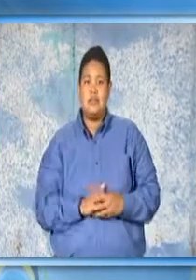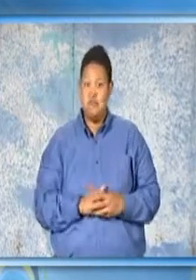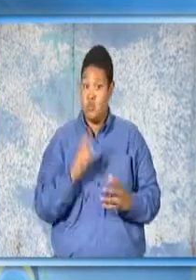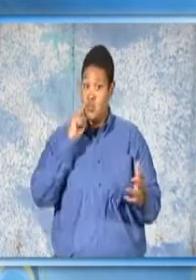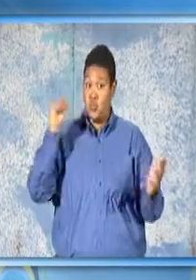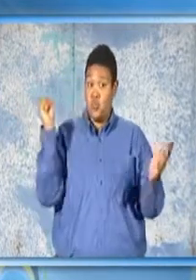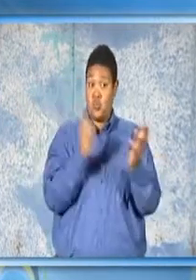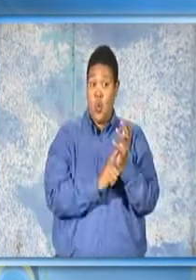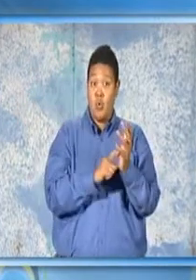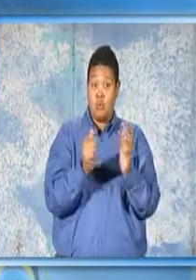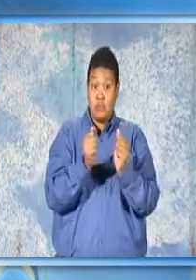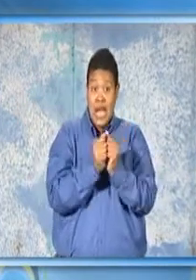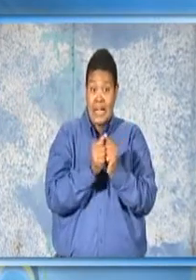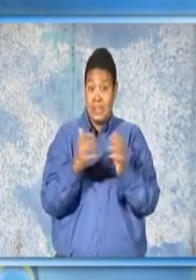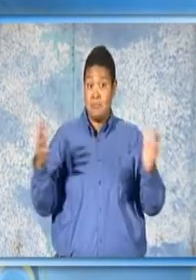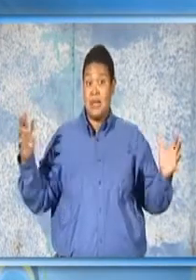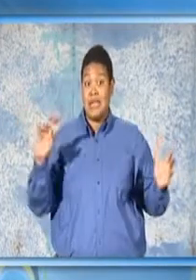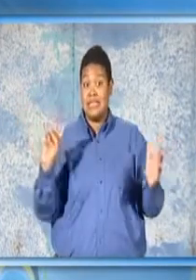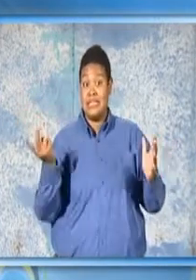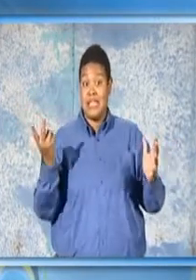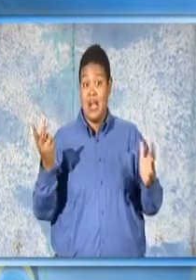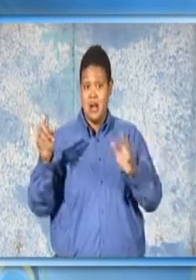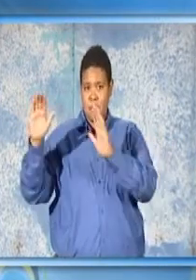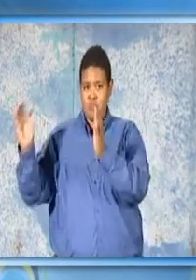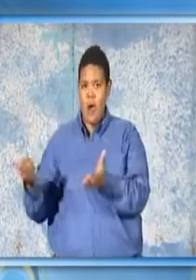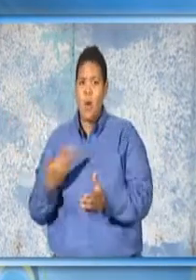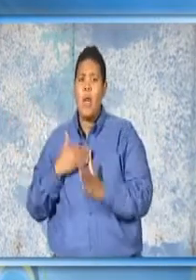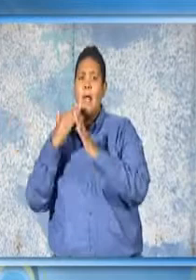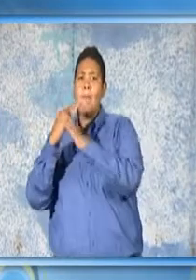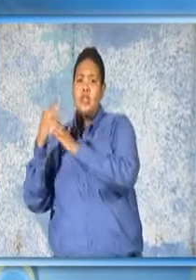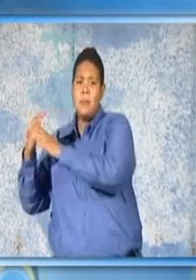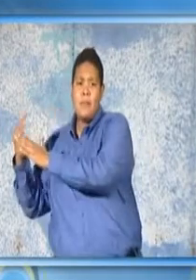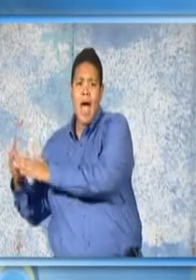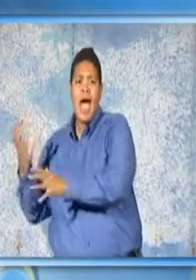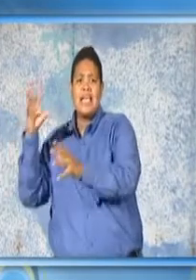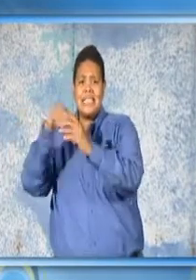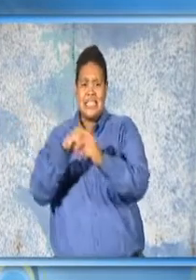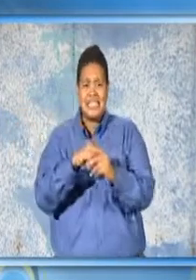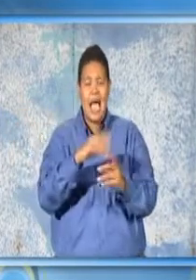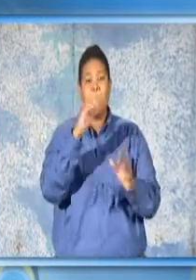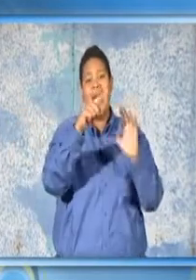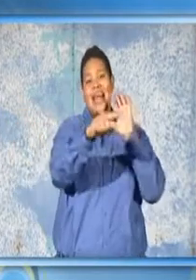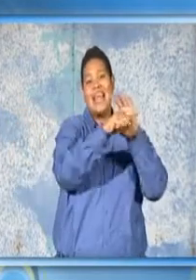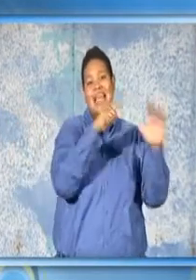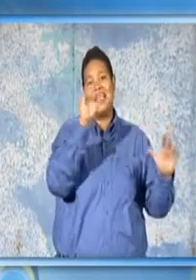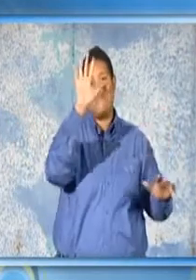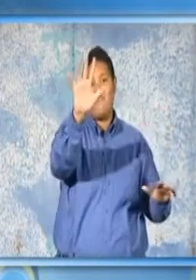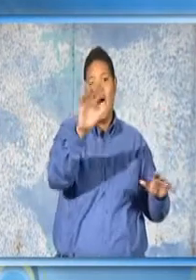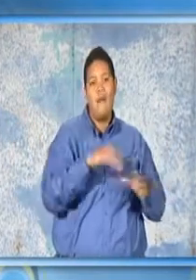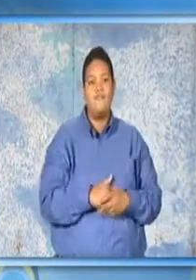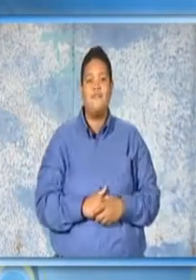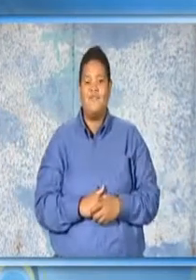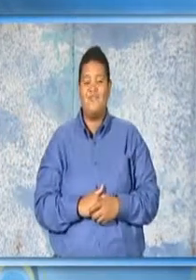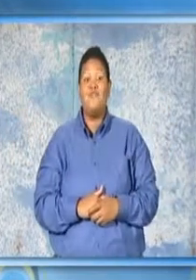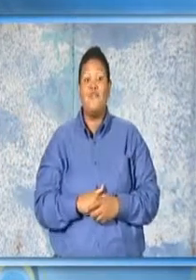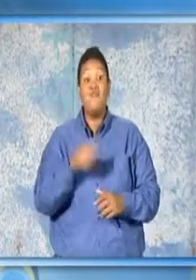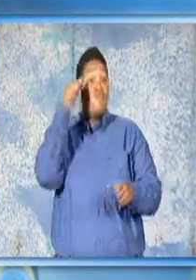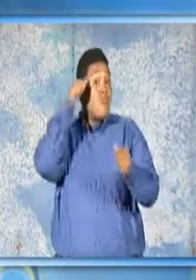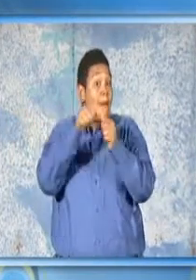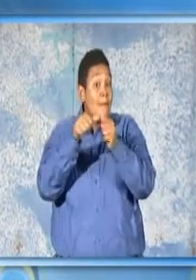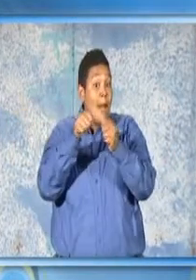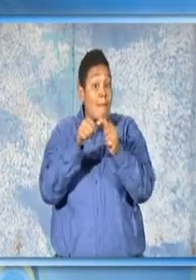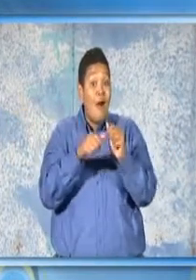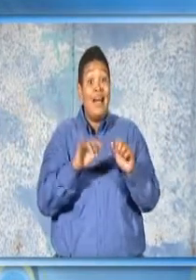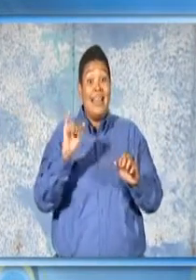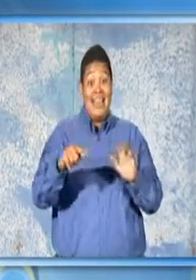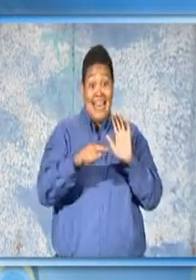Note that in expanding the second bracket, we multiply the terms inside by negative 5. Remember, the sign